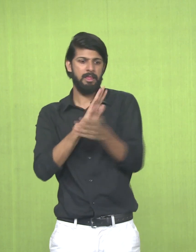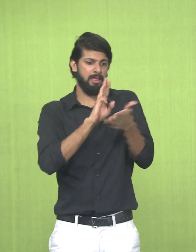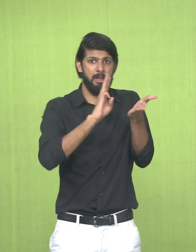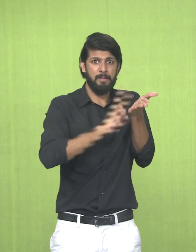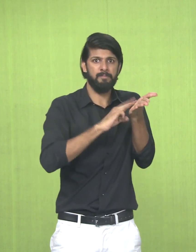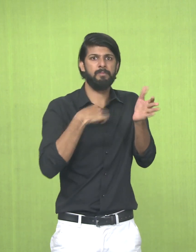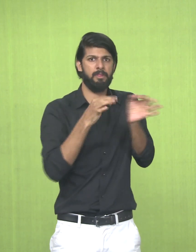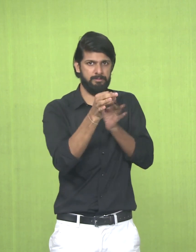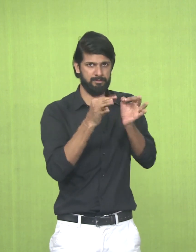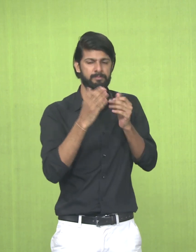Hinayana.